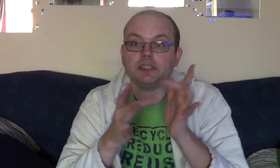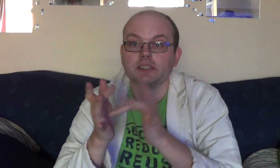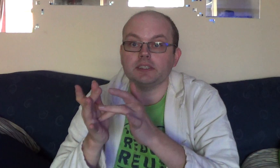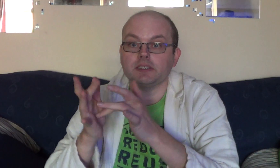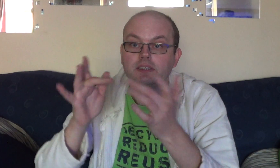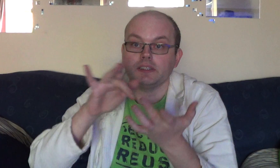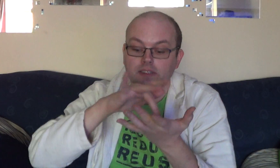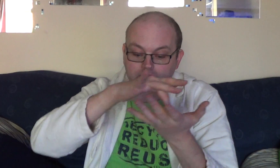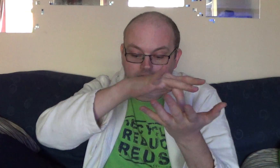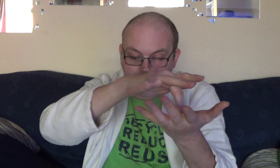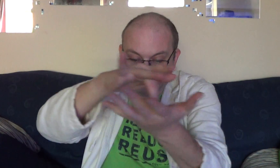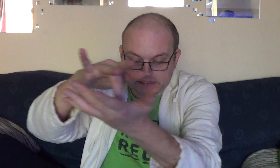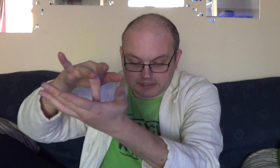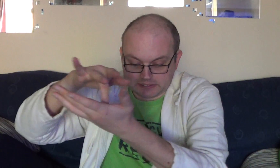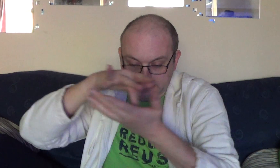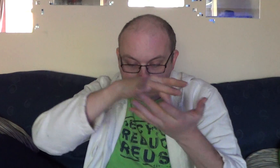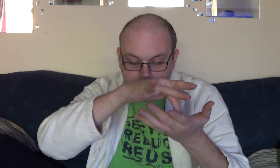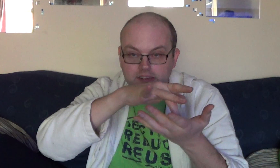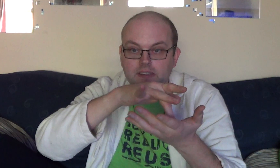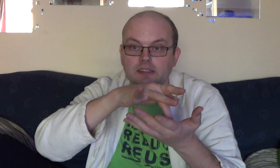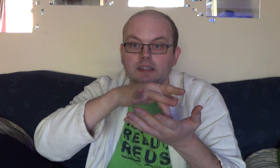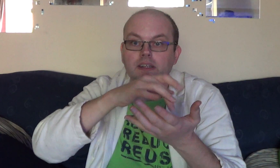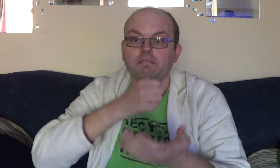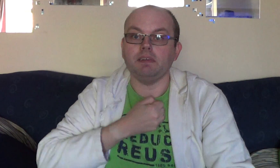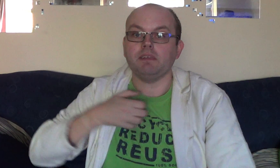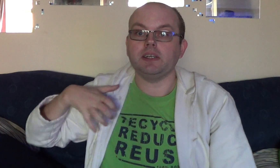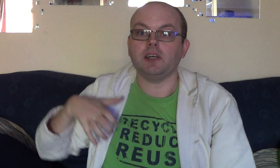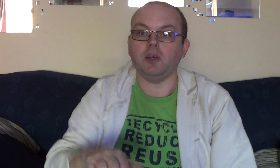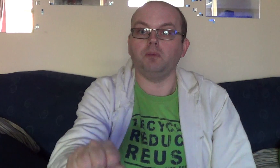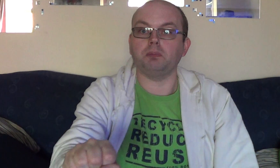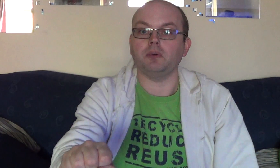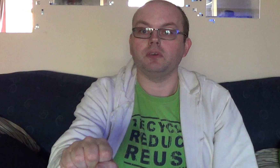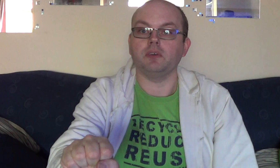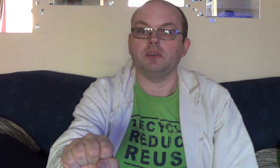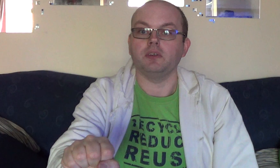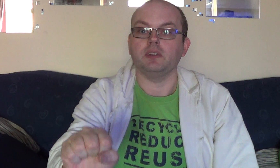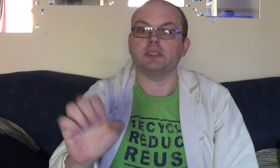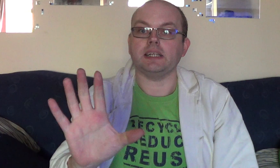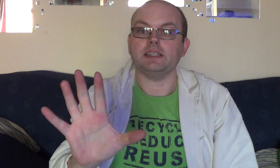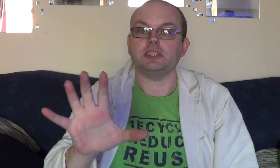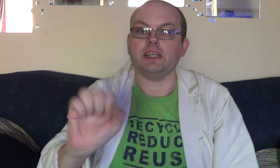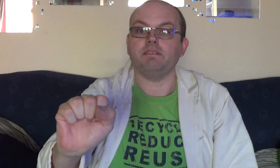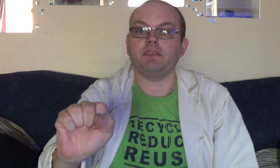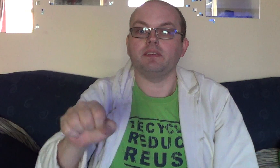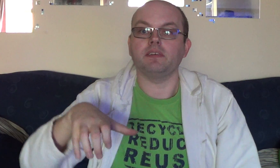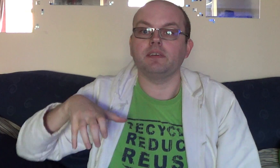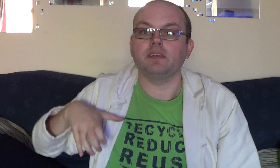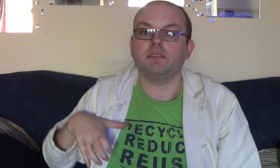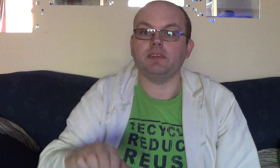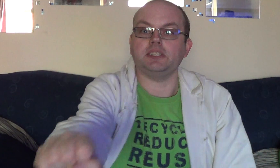Jesus. Be the center. Be my hope. It's that hand shape, reaching